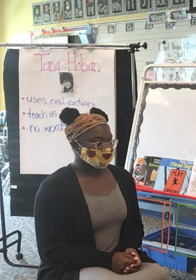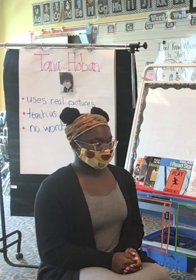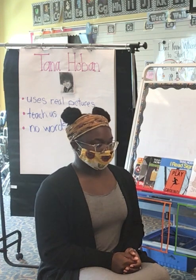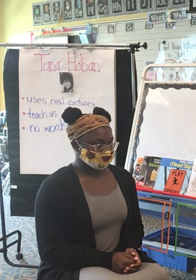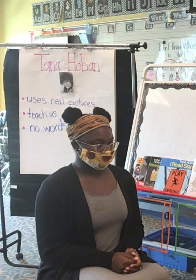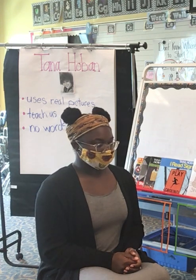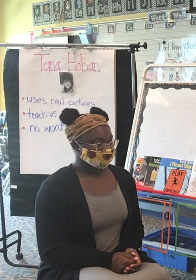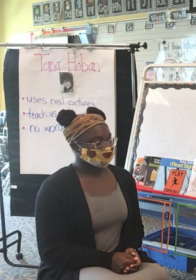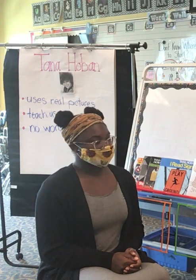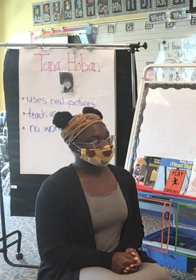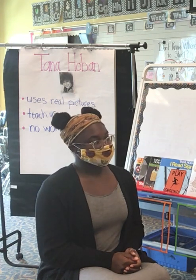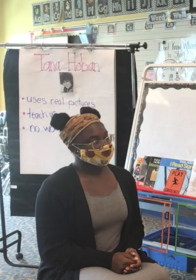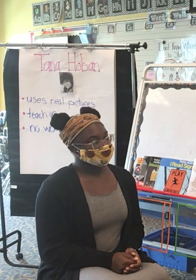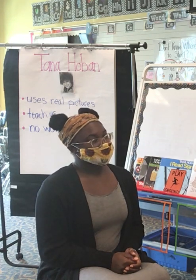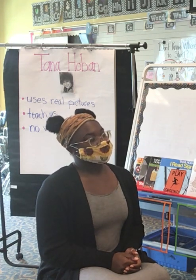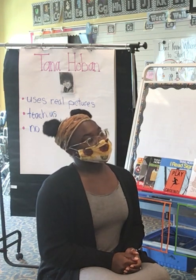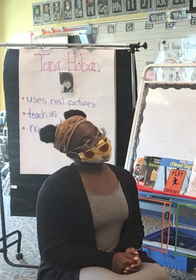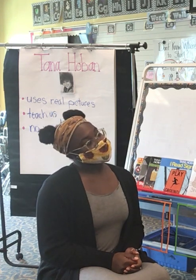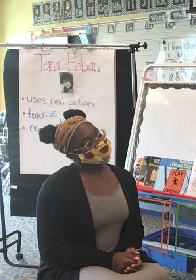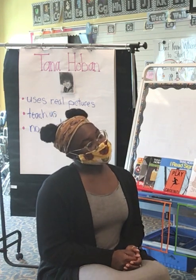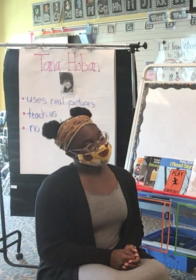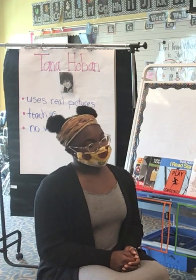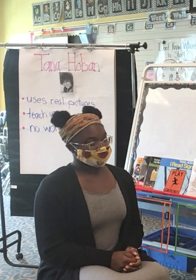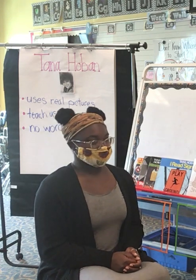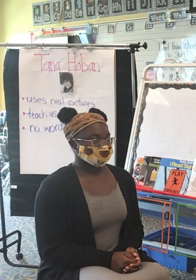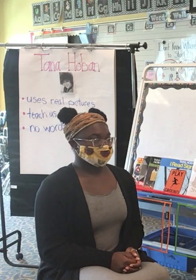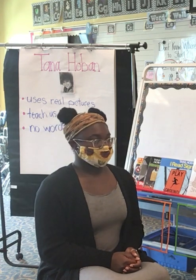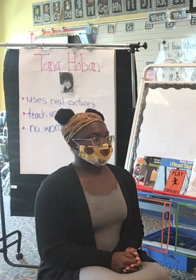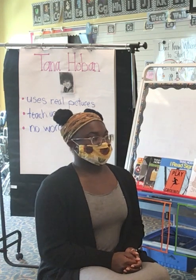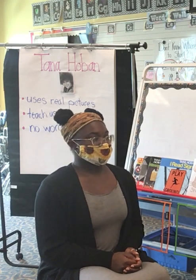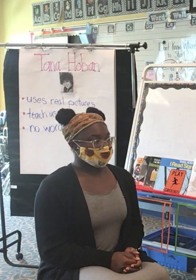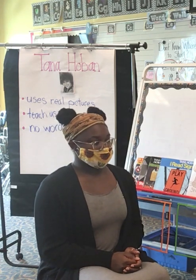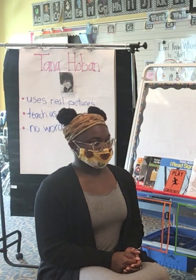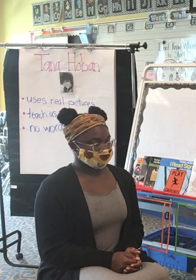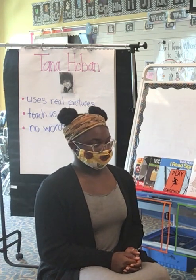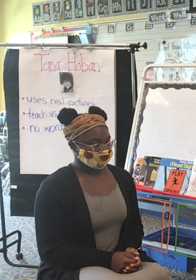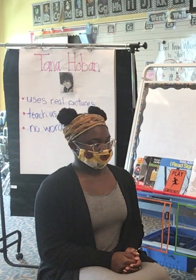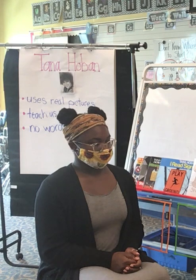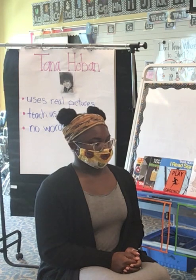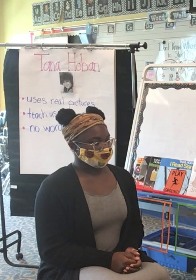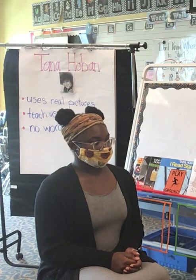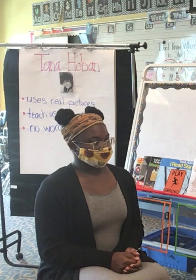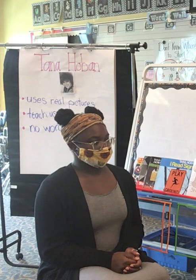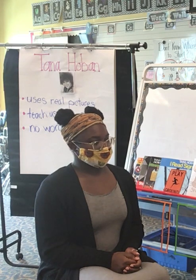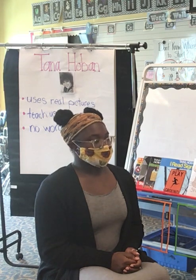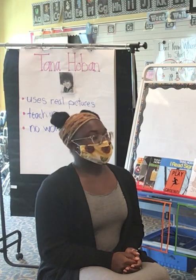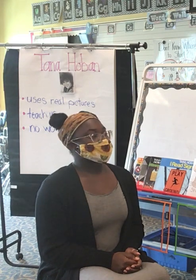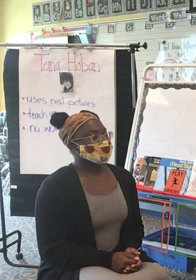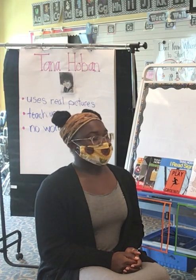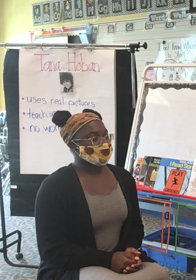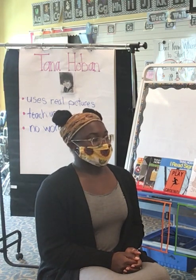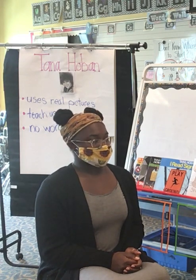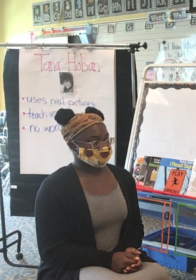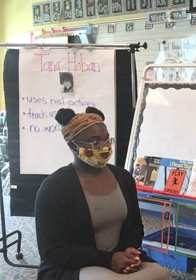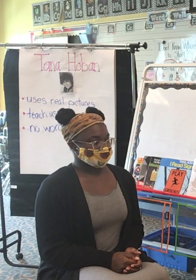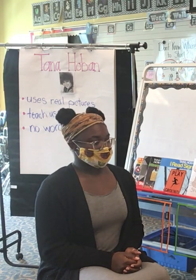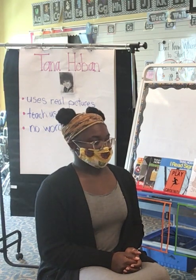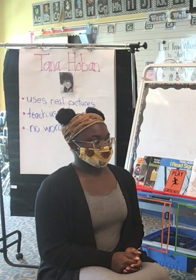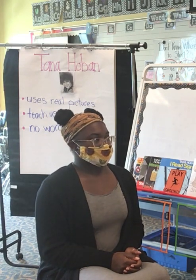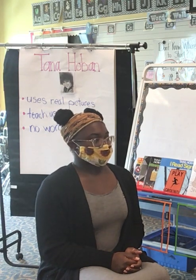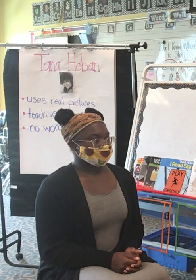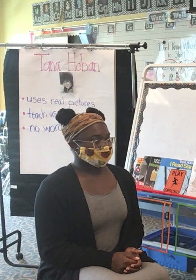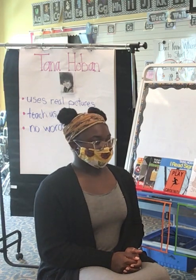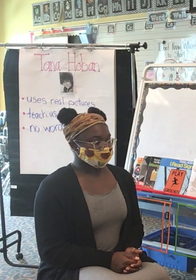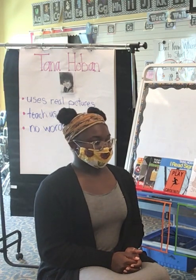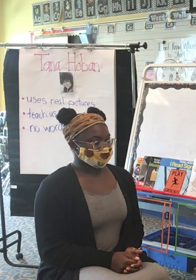P. Letter is Q. Sound is Q. Letter is R.